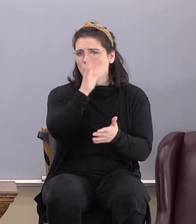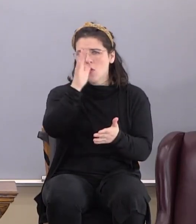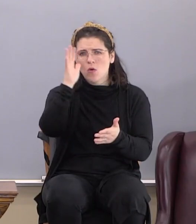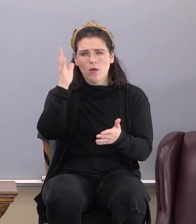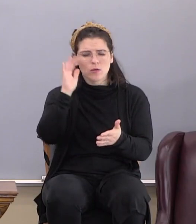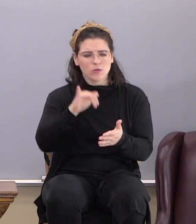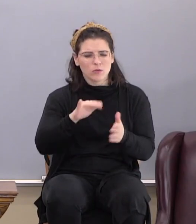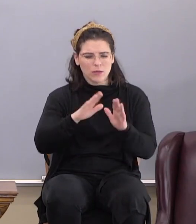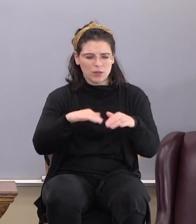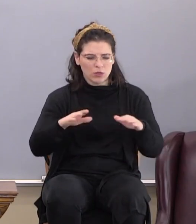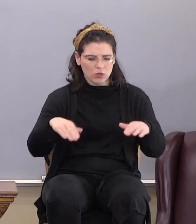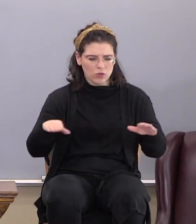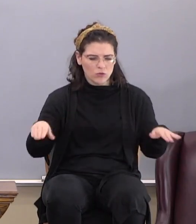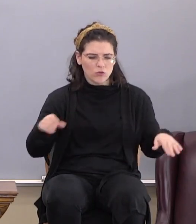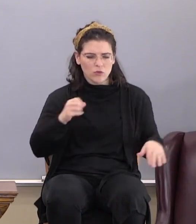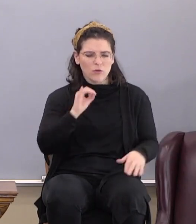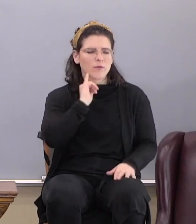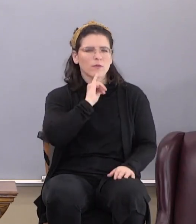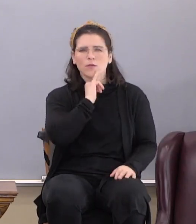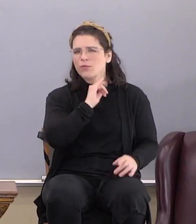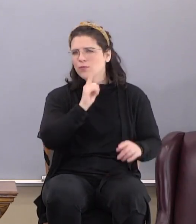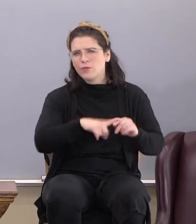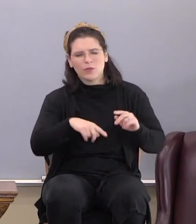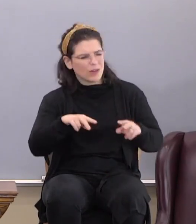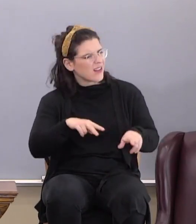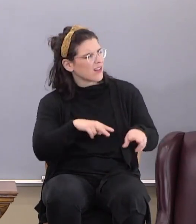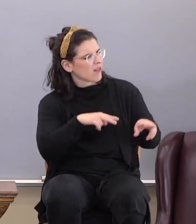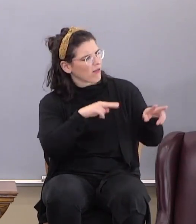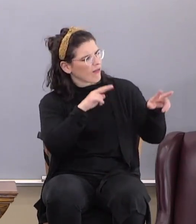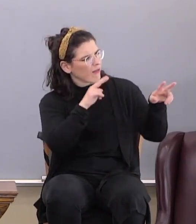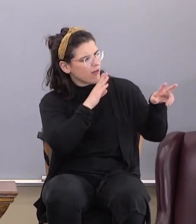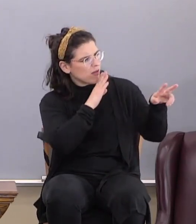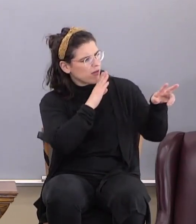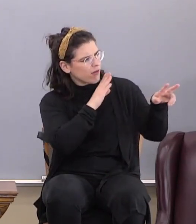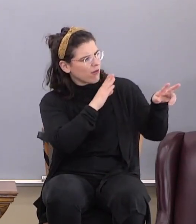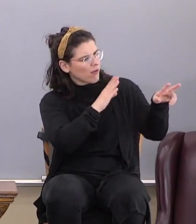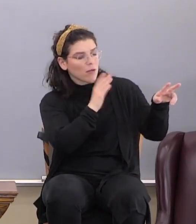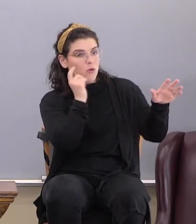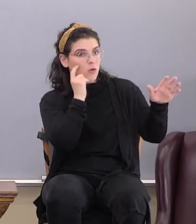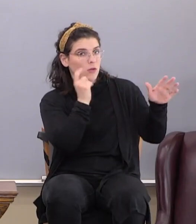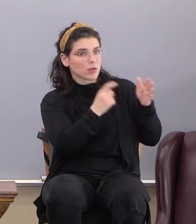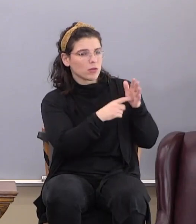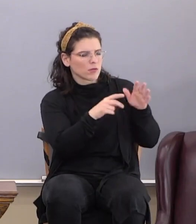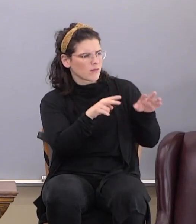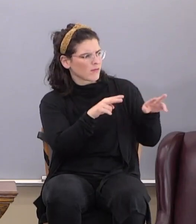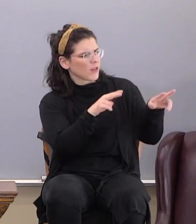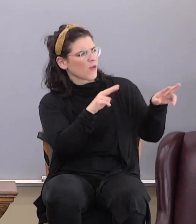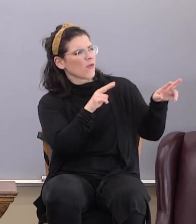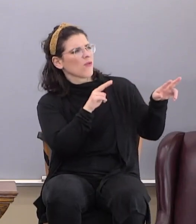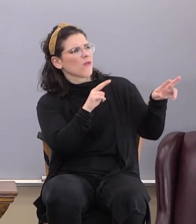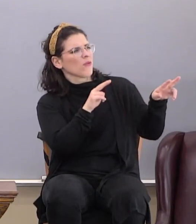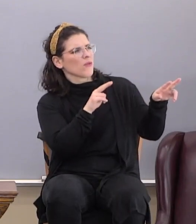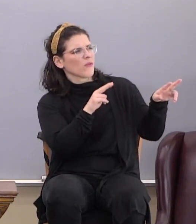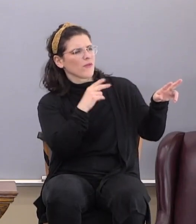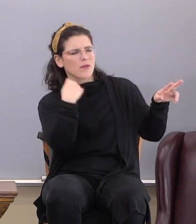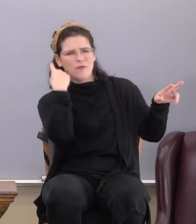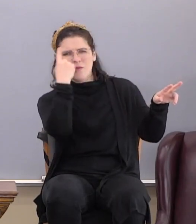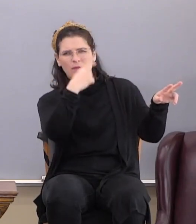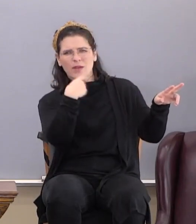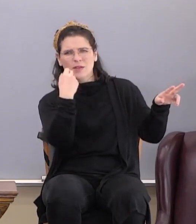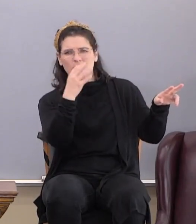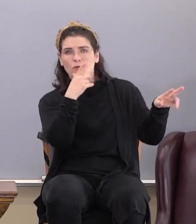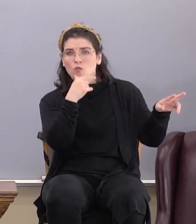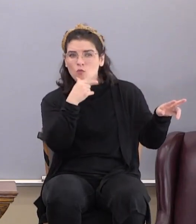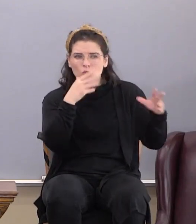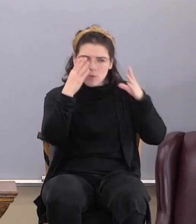the children of Israel could not steadfastly, notice, behold the face